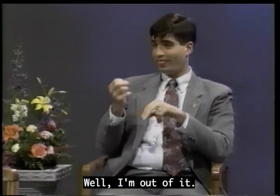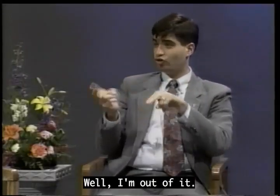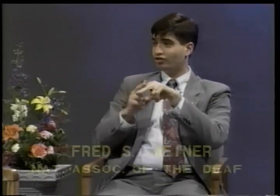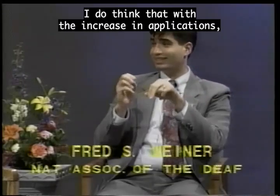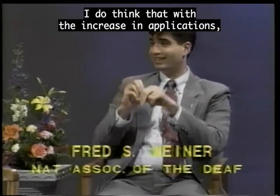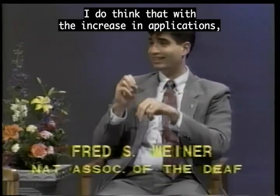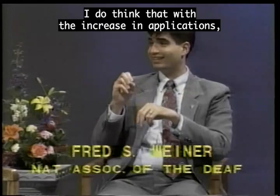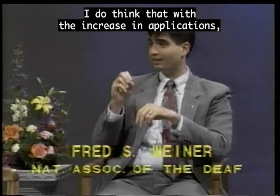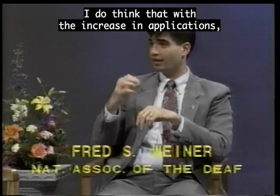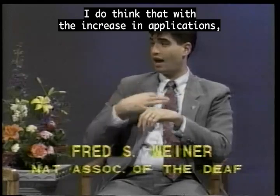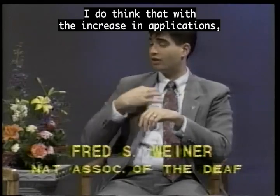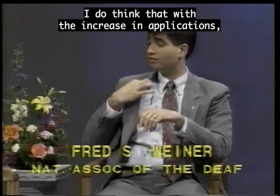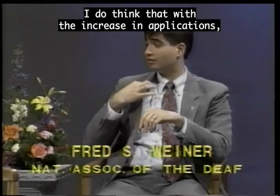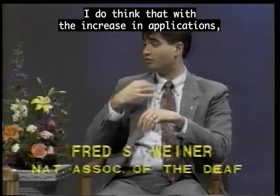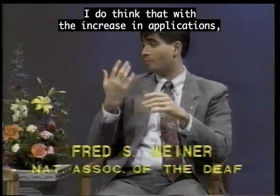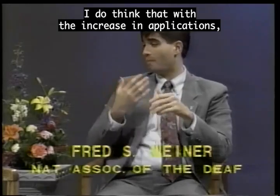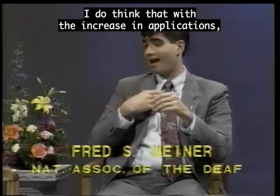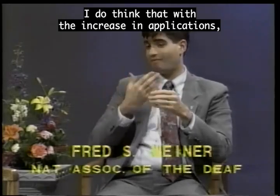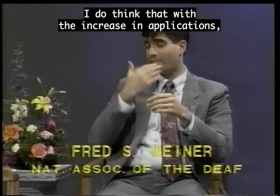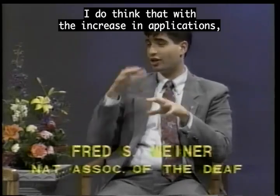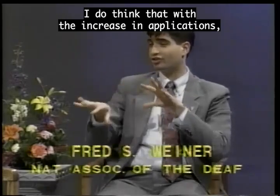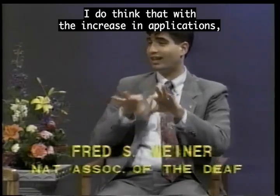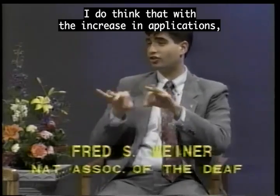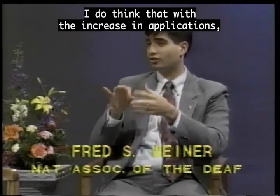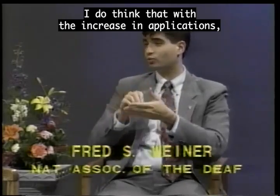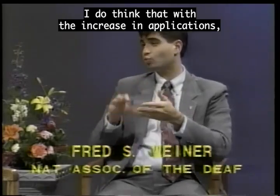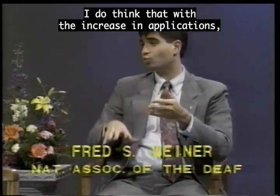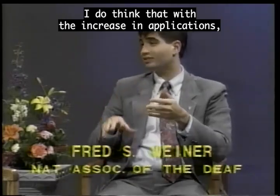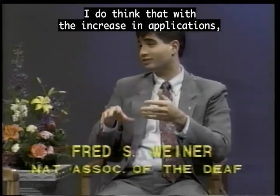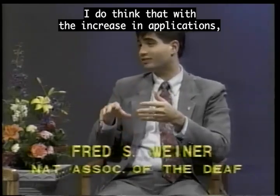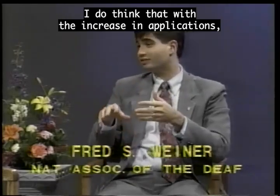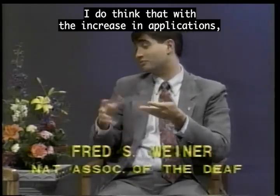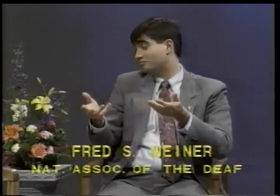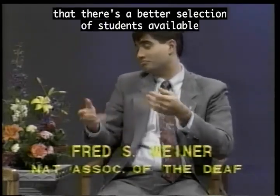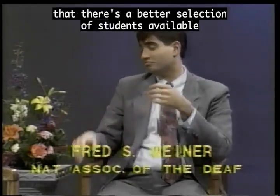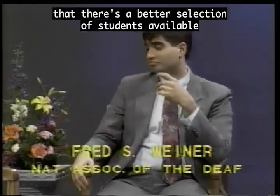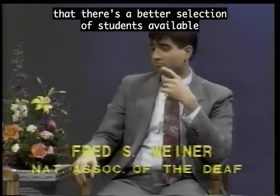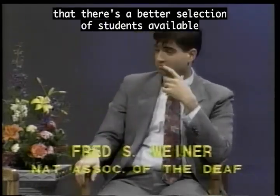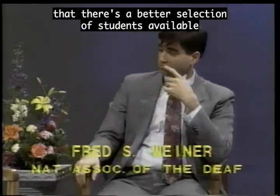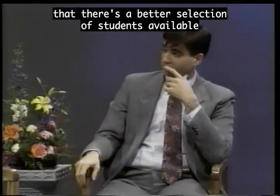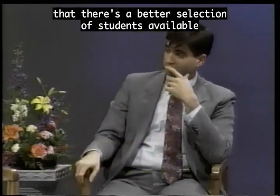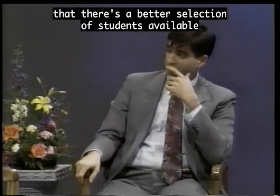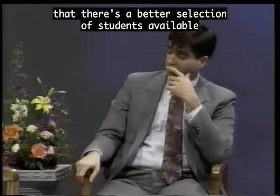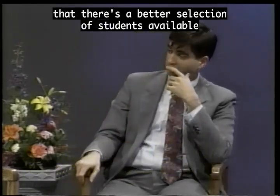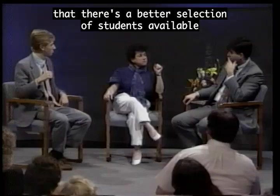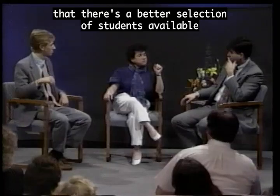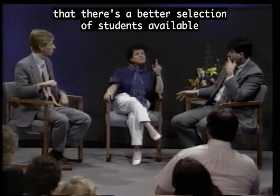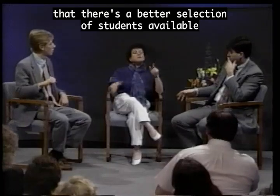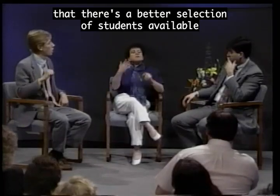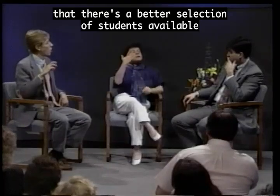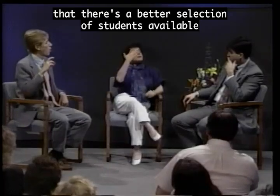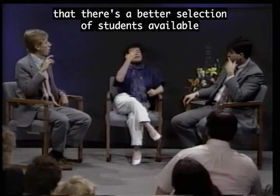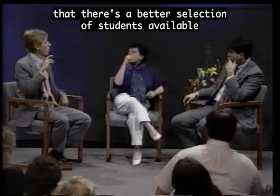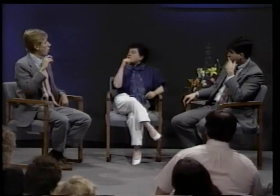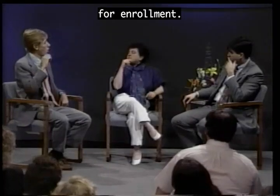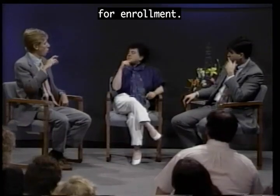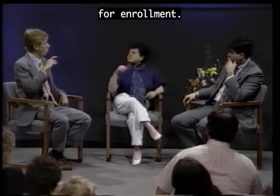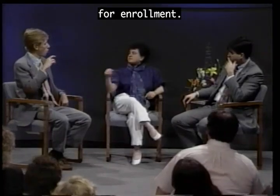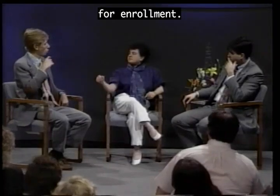the increase in applications, that there's a better selection of students available for enrollment.